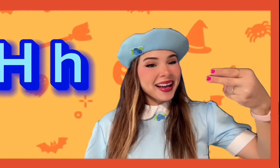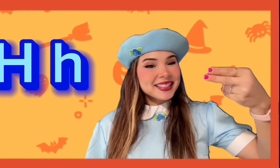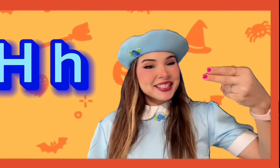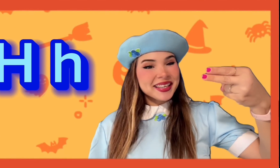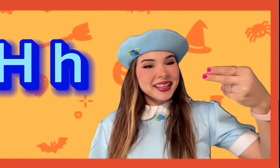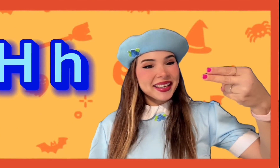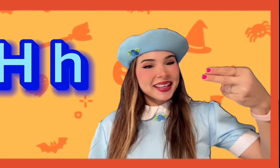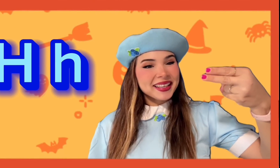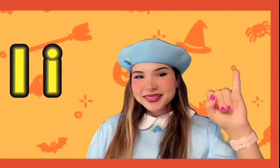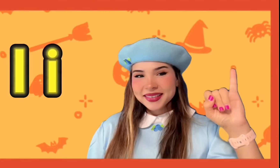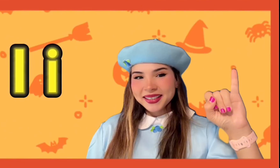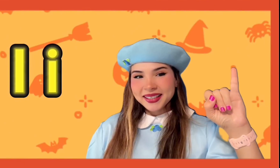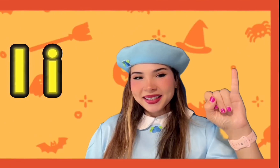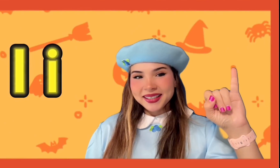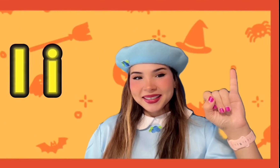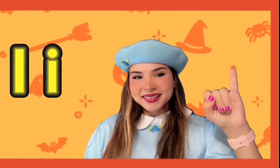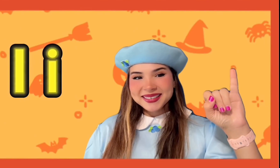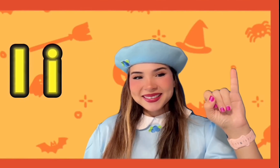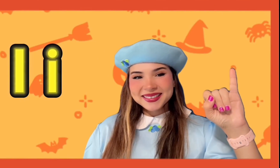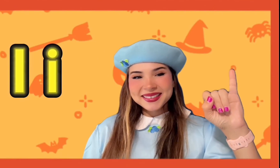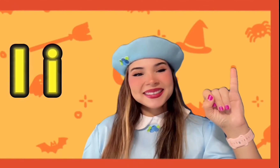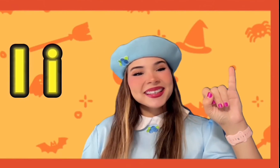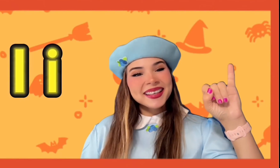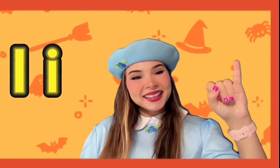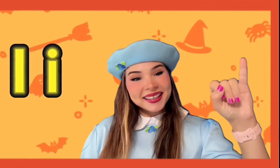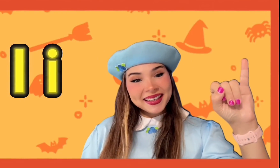H, E, E.